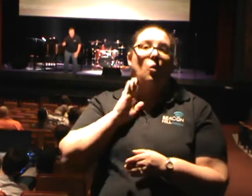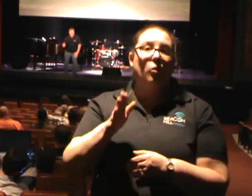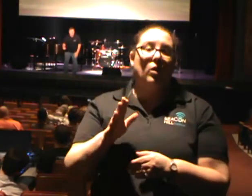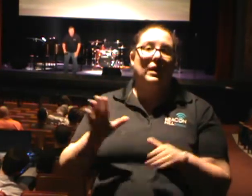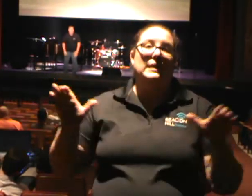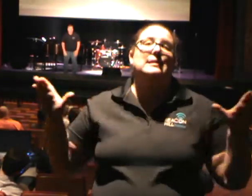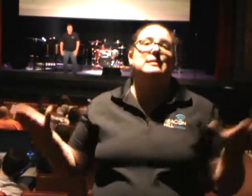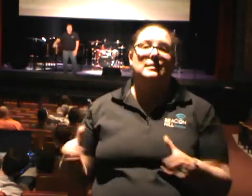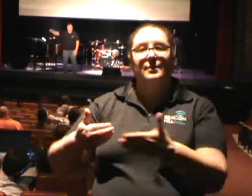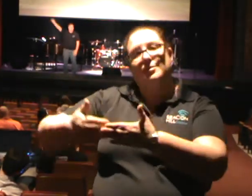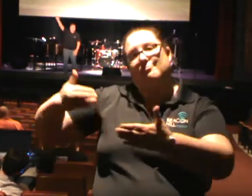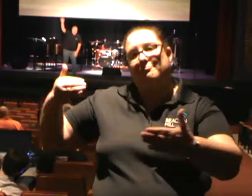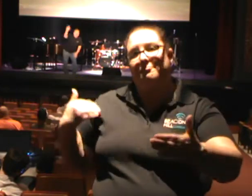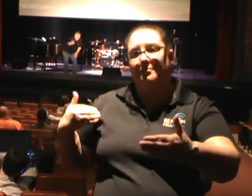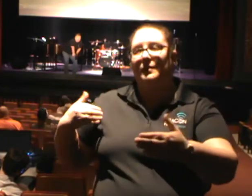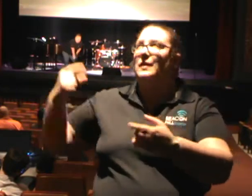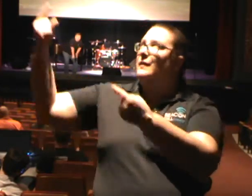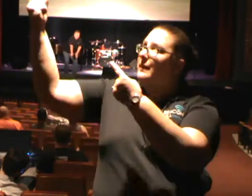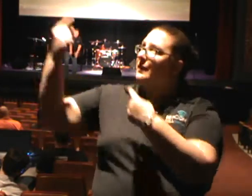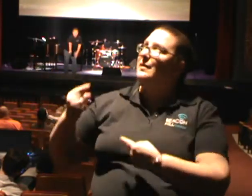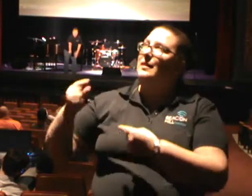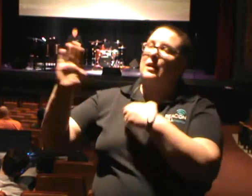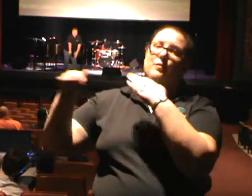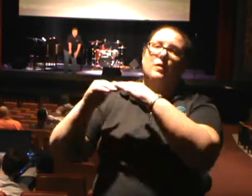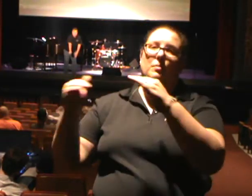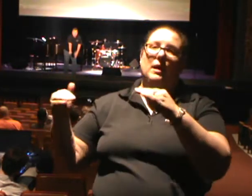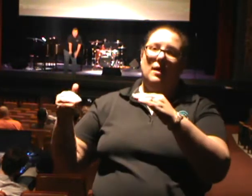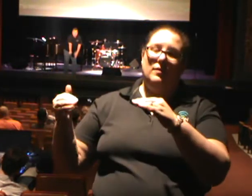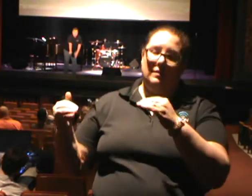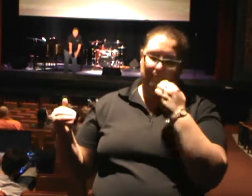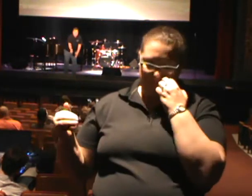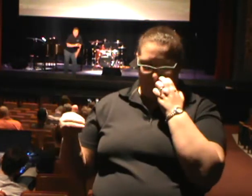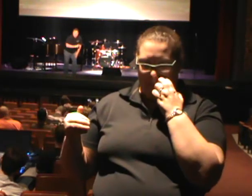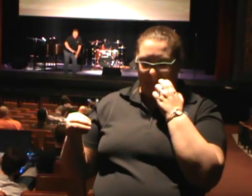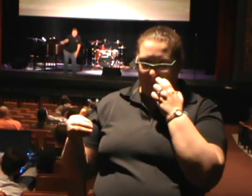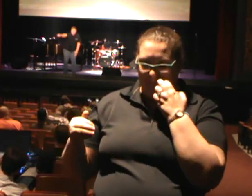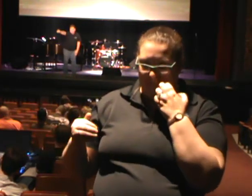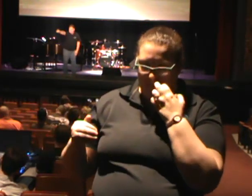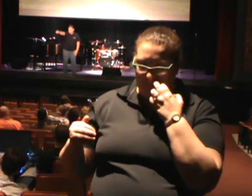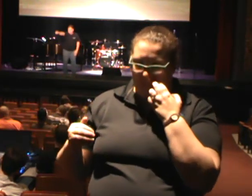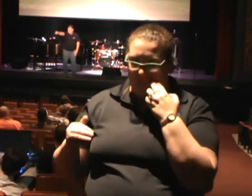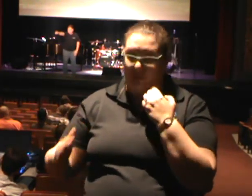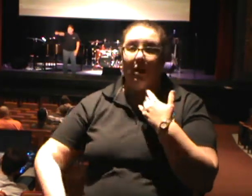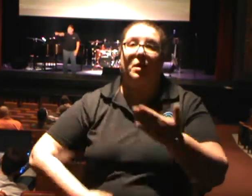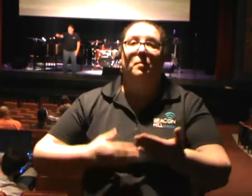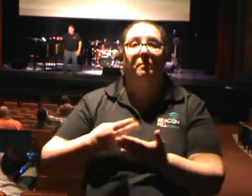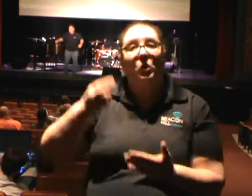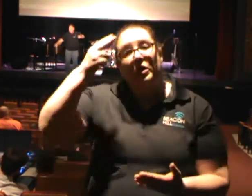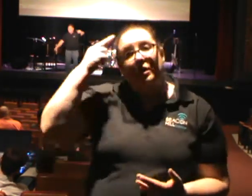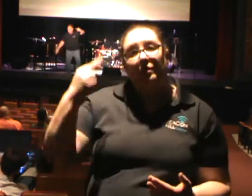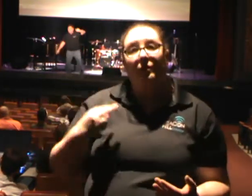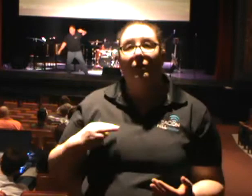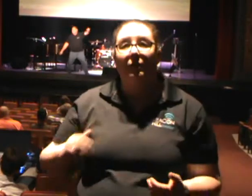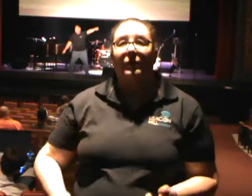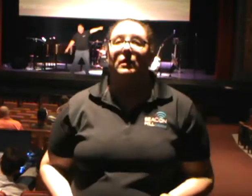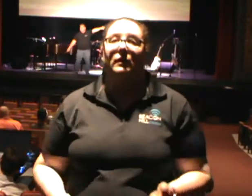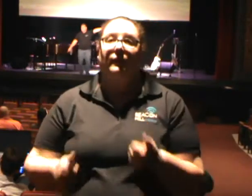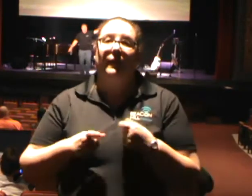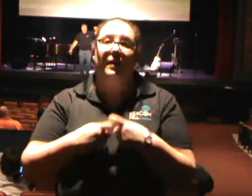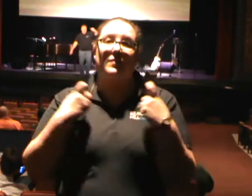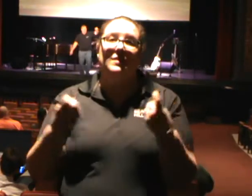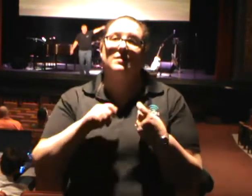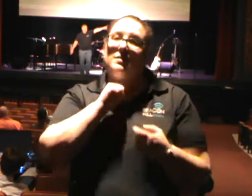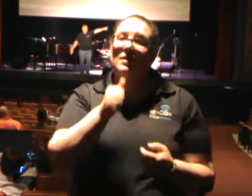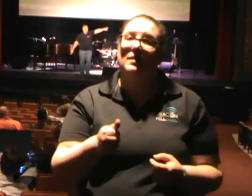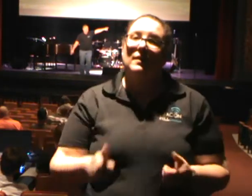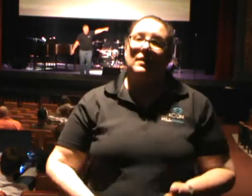his life for you. He came down from heaven. Did you get me this morning, church? He was born of a virgin. He lived a sinless